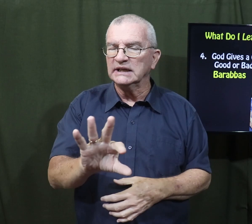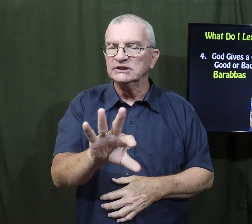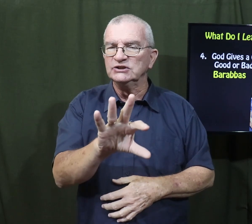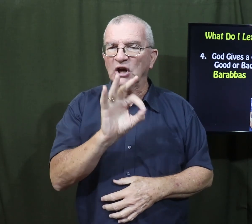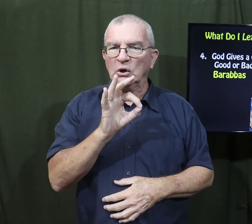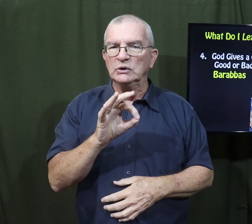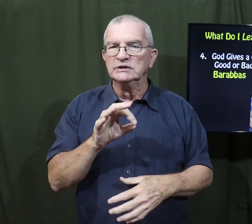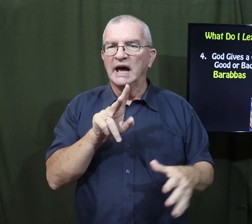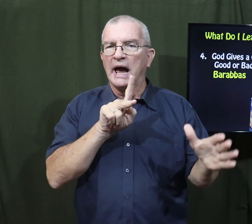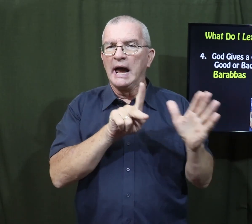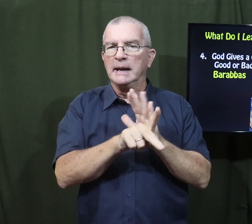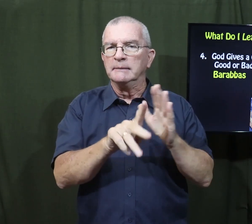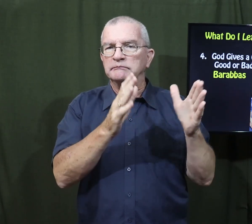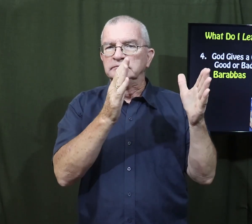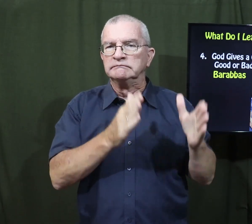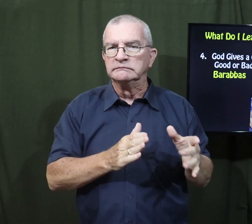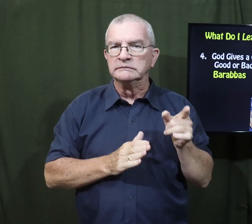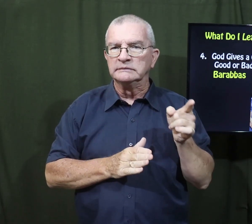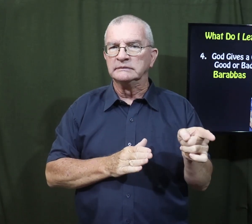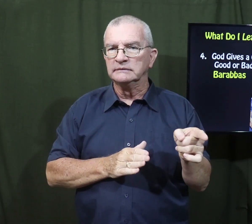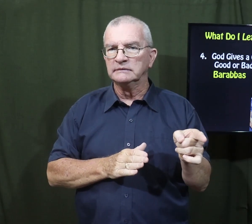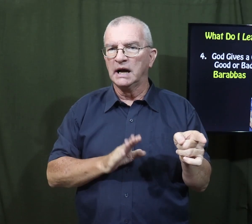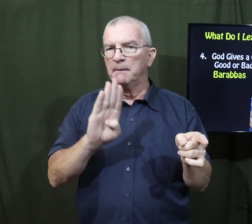The people, they chose